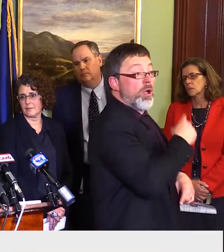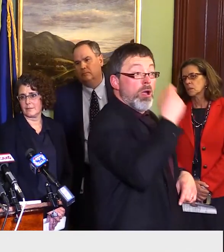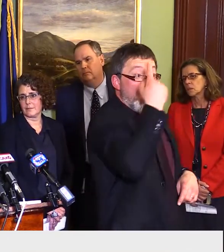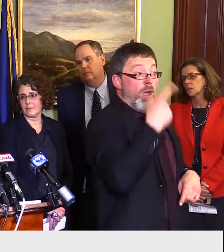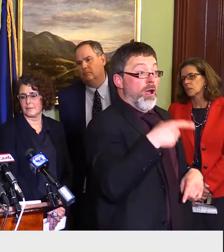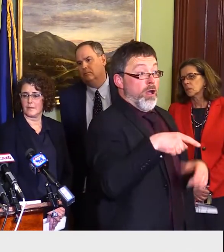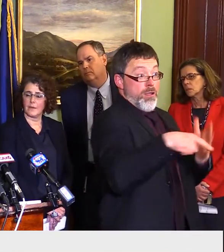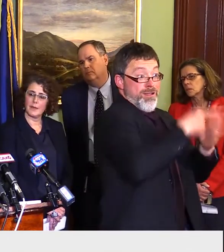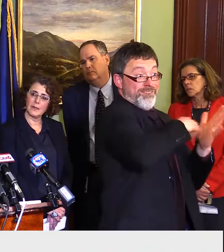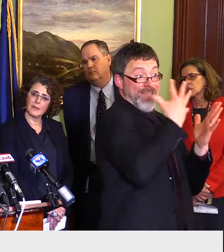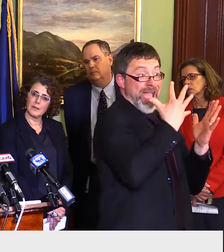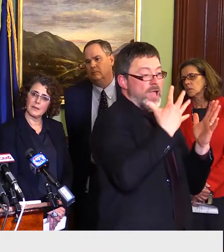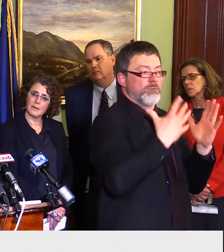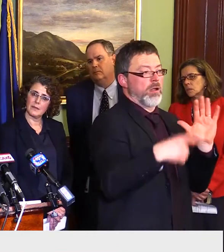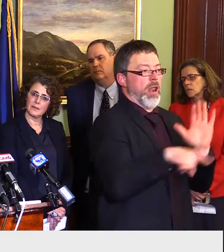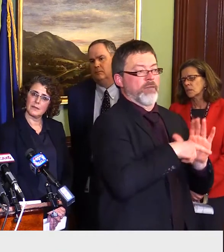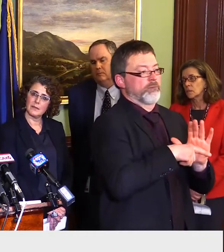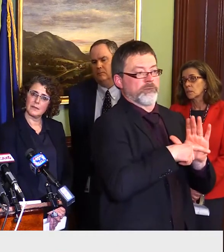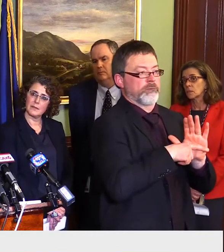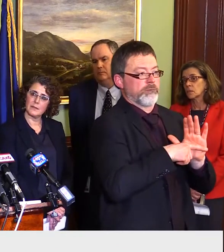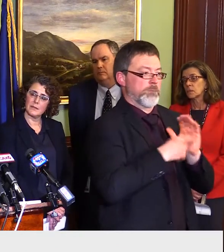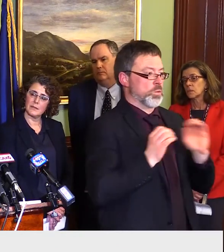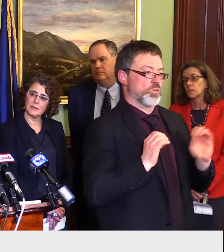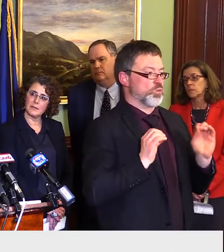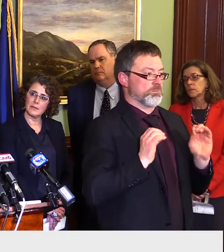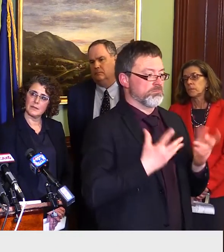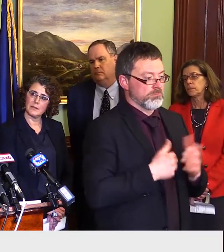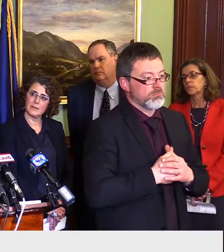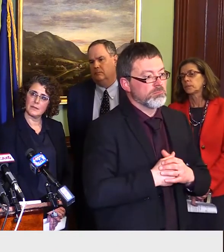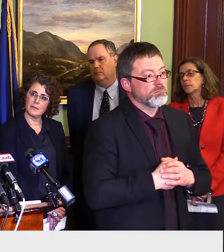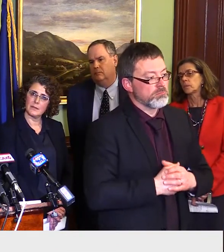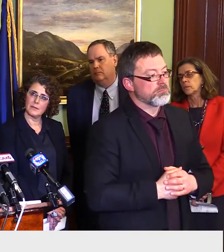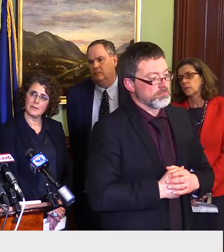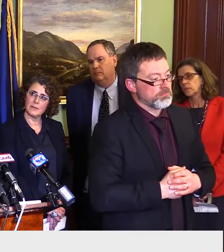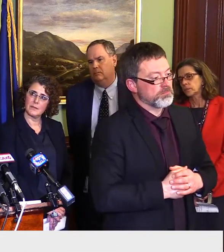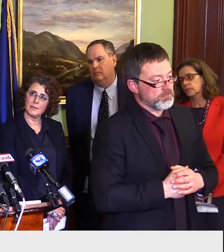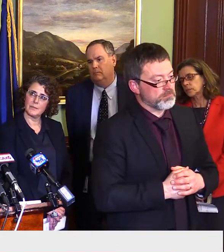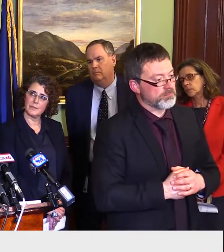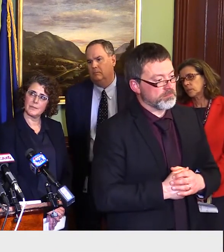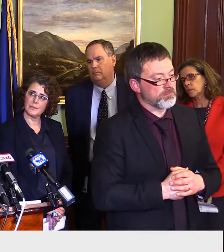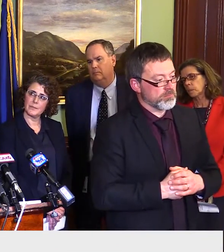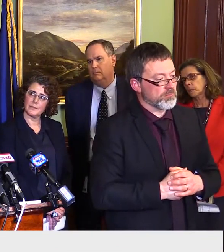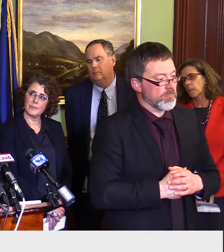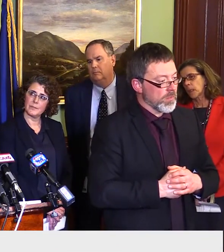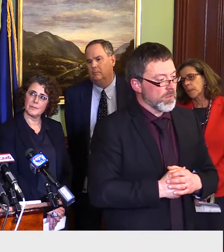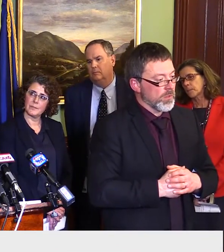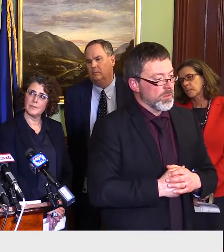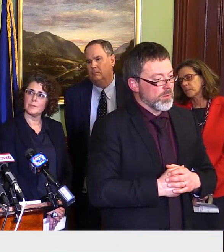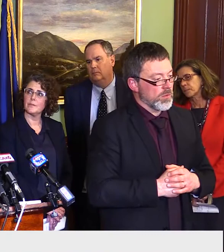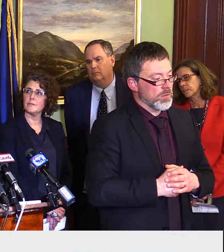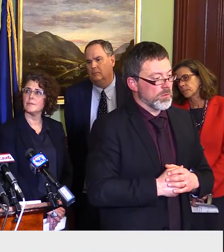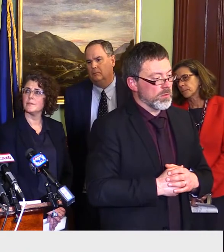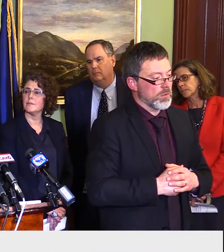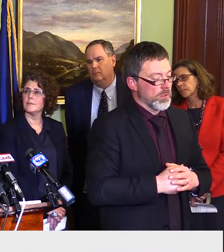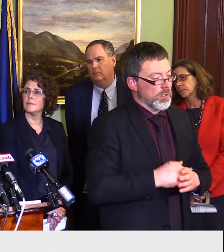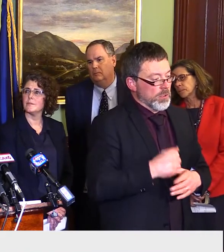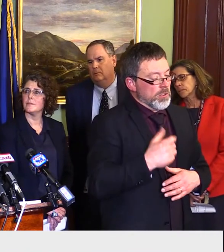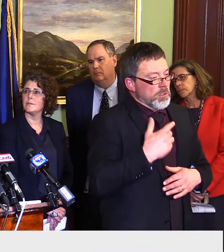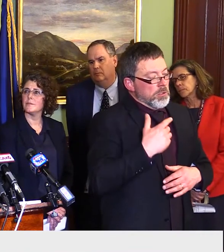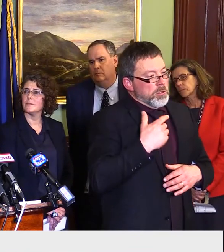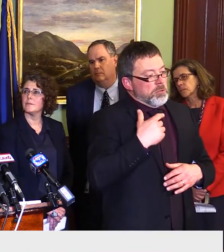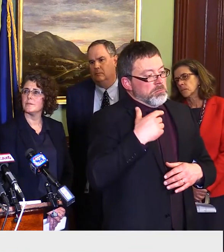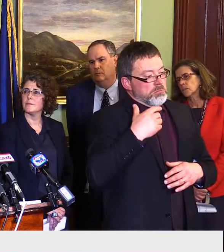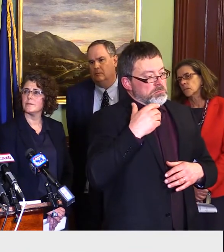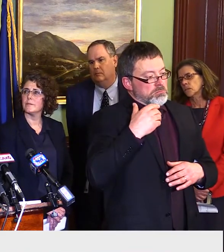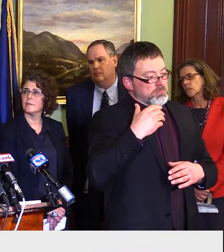China and Italy, the response was too slow and that helped the spread. I've heard on multiple occasions that